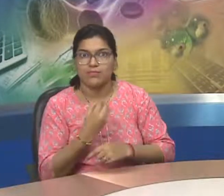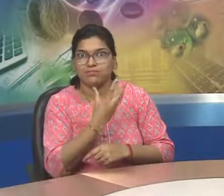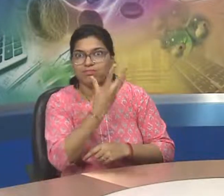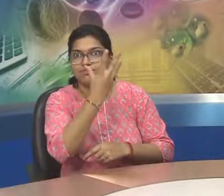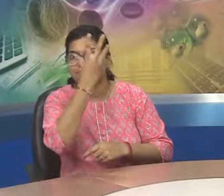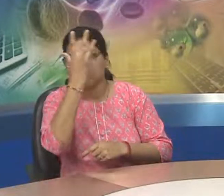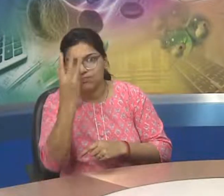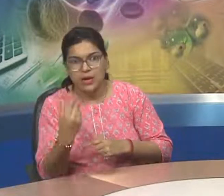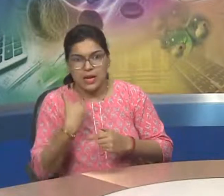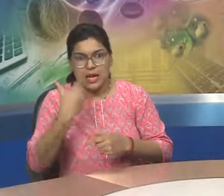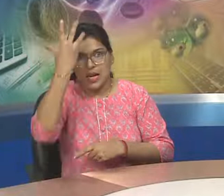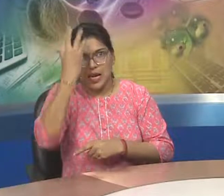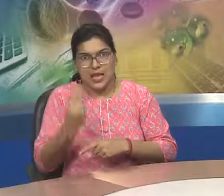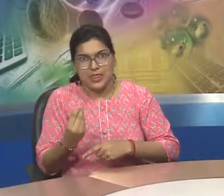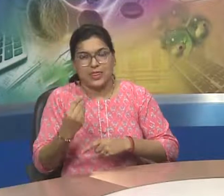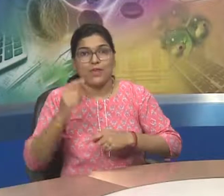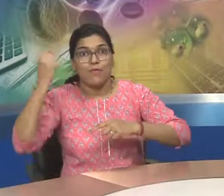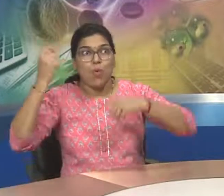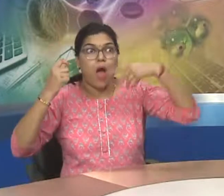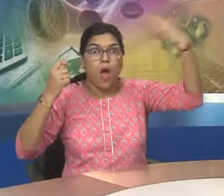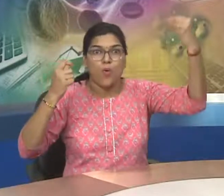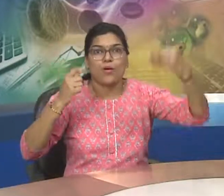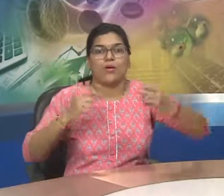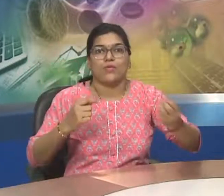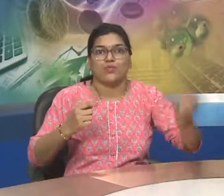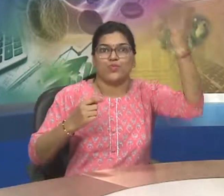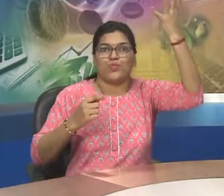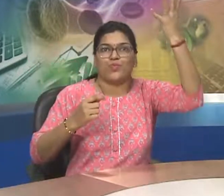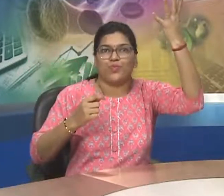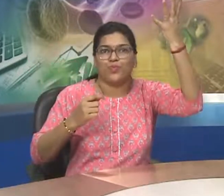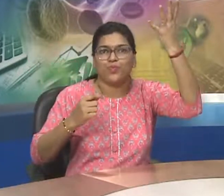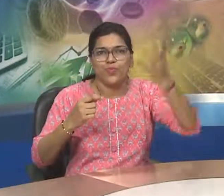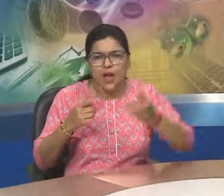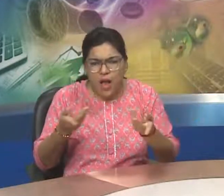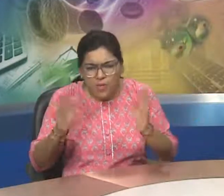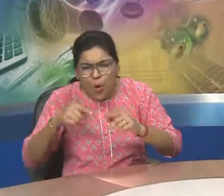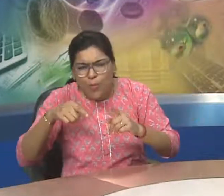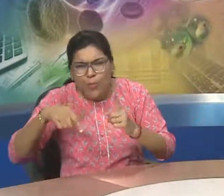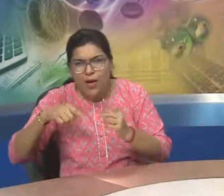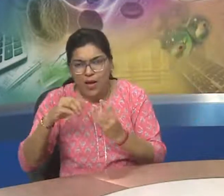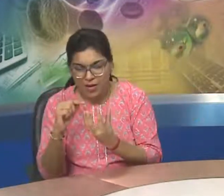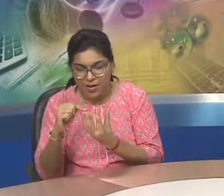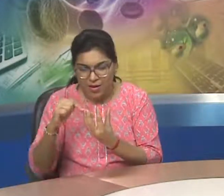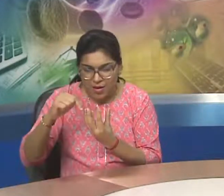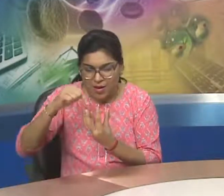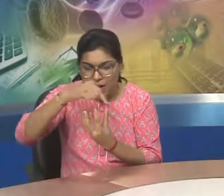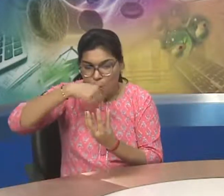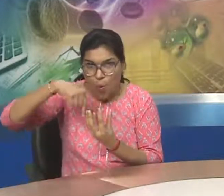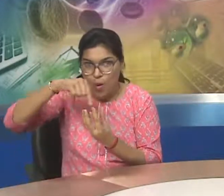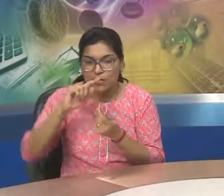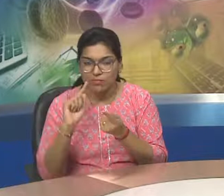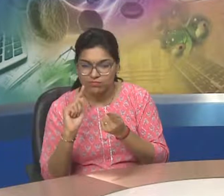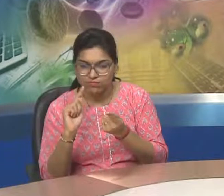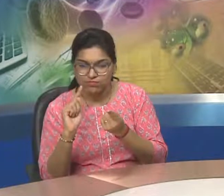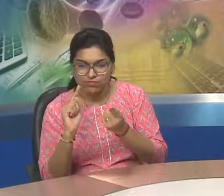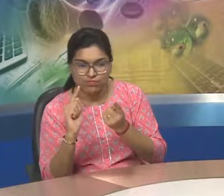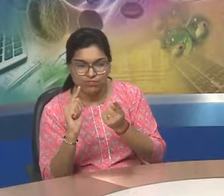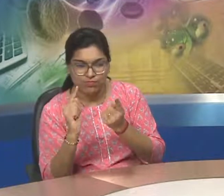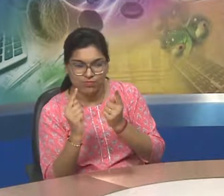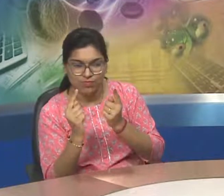That's the reason a day and night in total have 24 hours only.